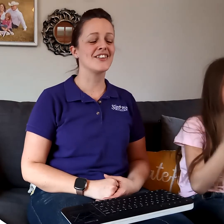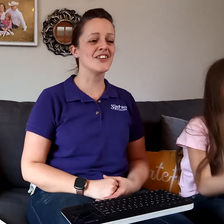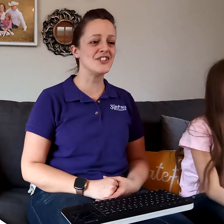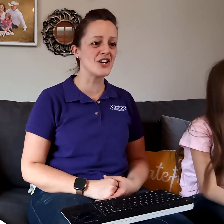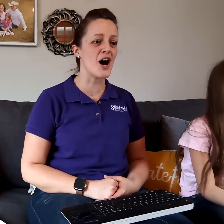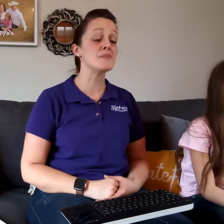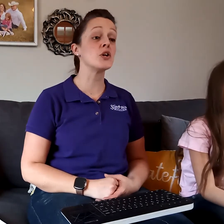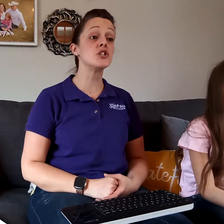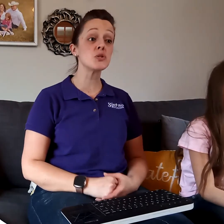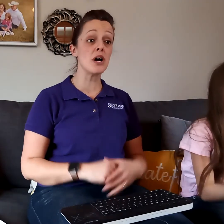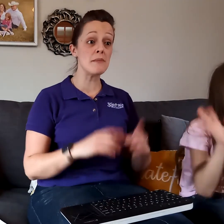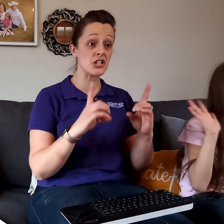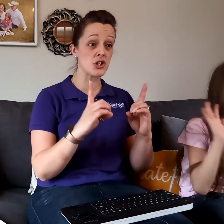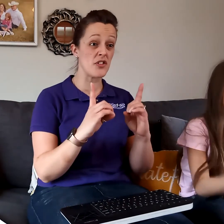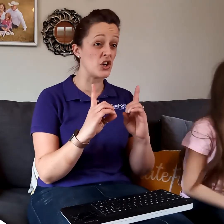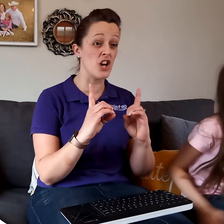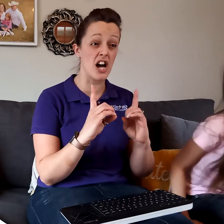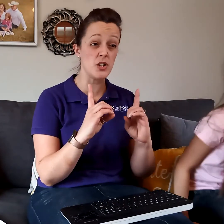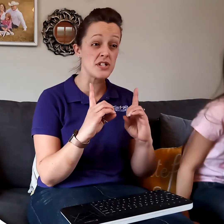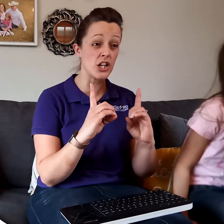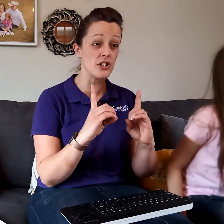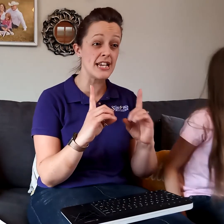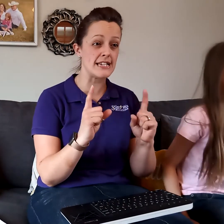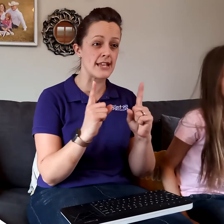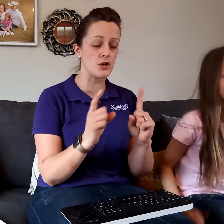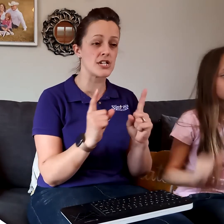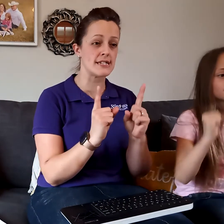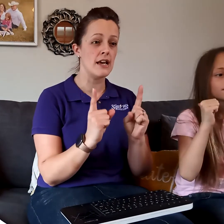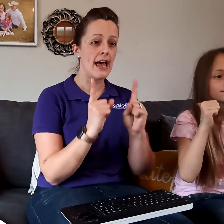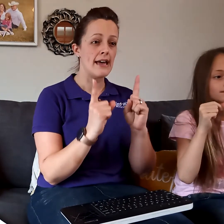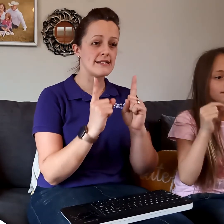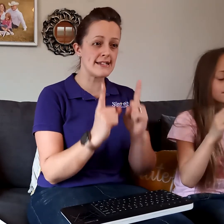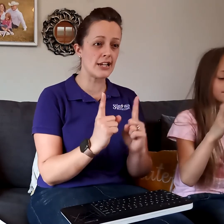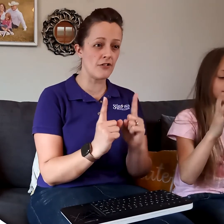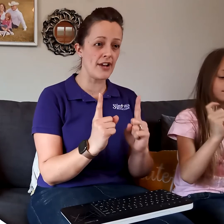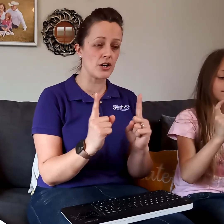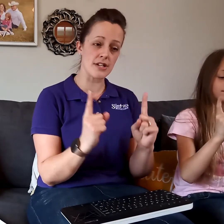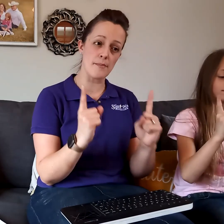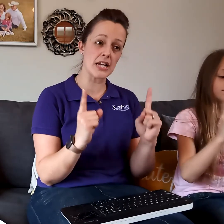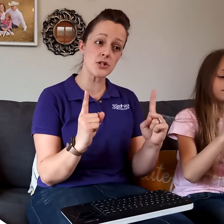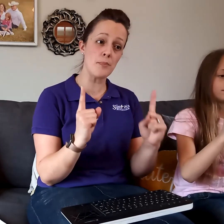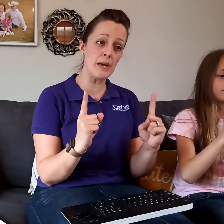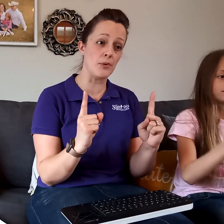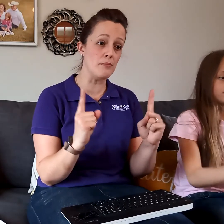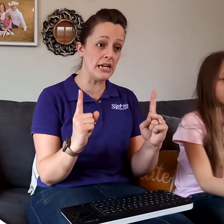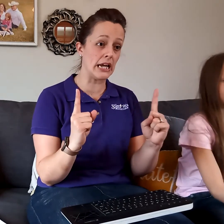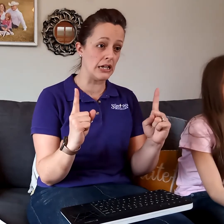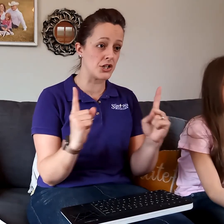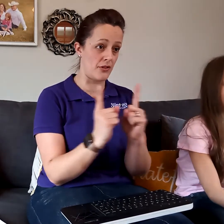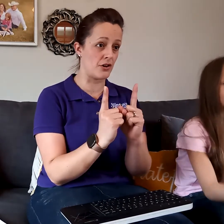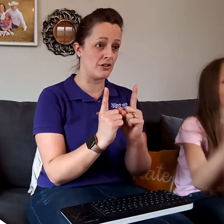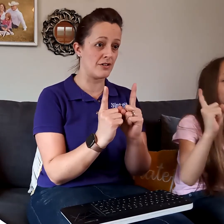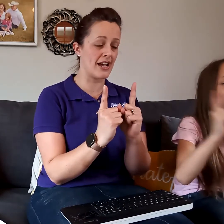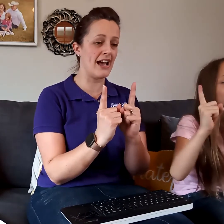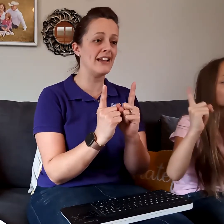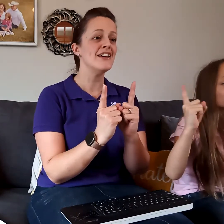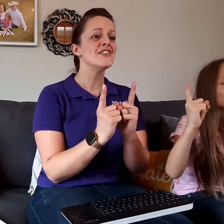Good job. So you just want to make sure that you're not using your D's, that you just stick your fingers up because they're people meeting each other. Okay? So you're going to